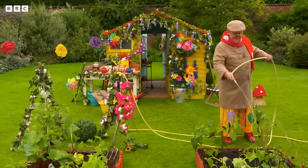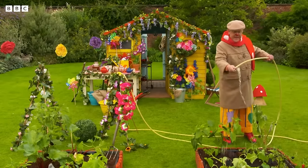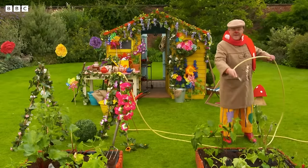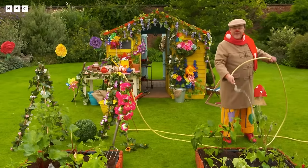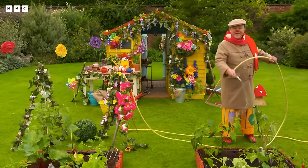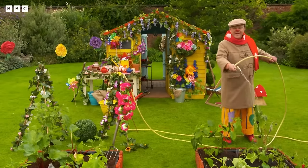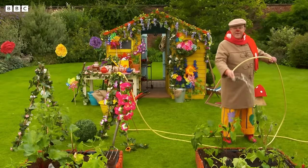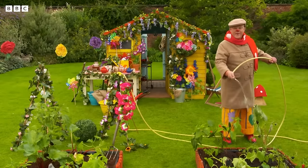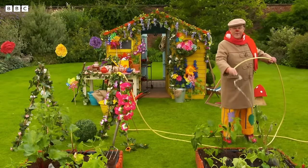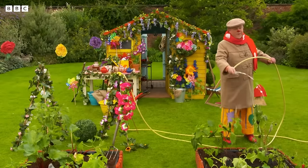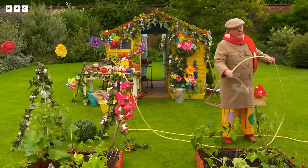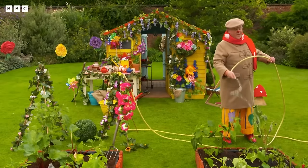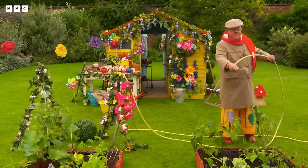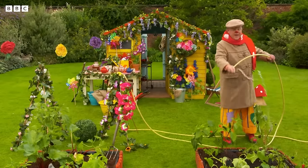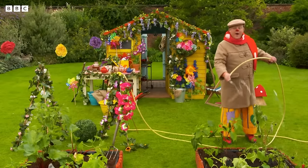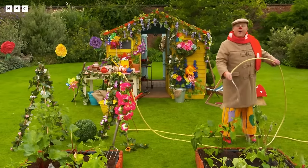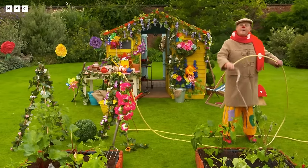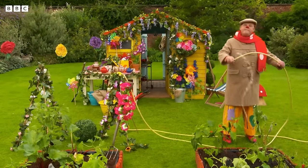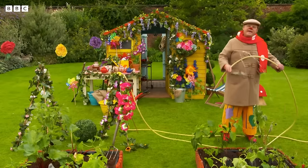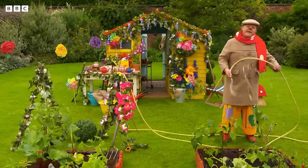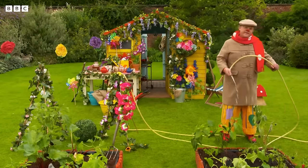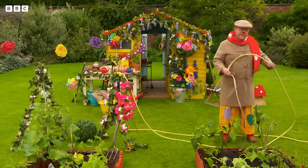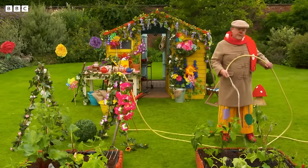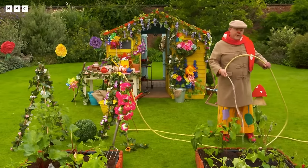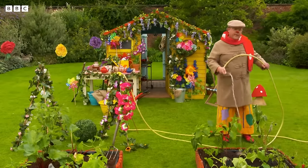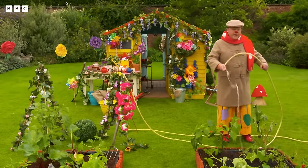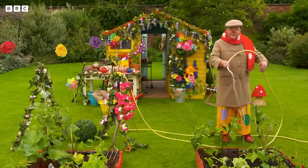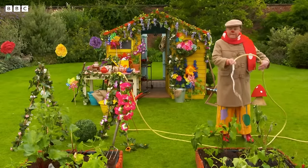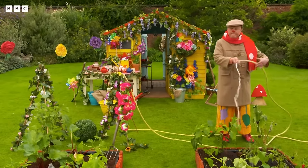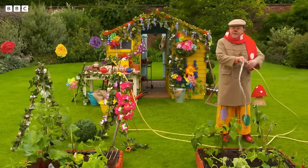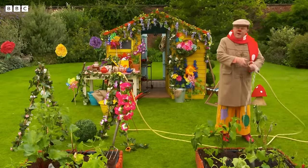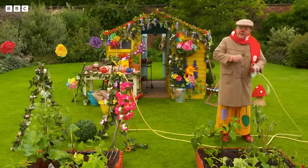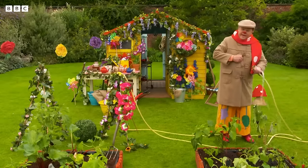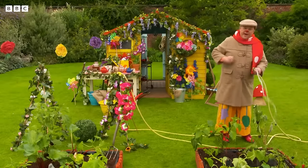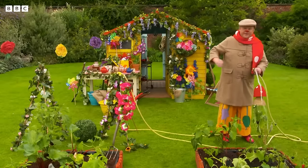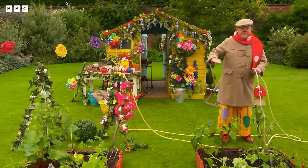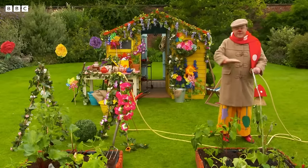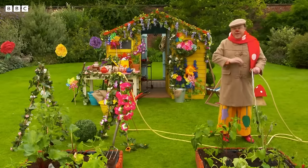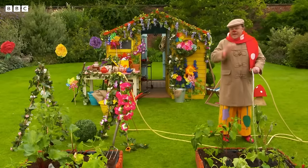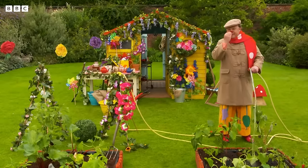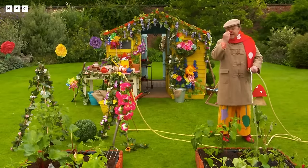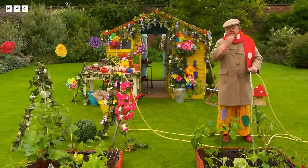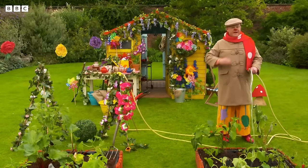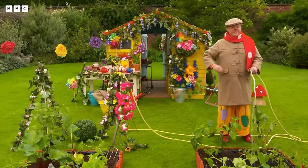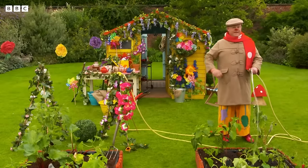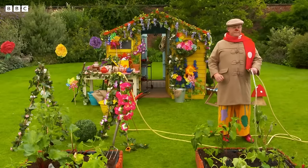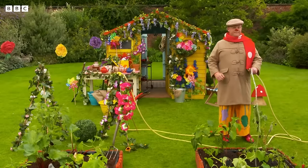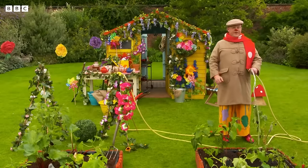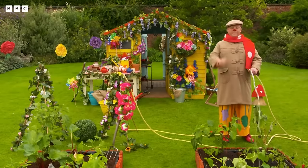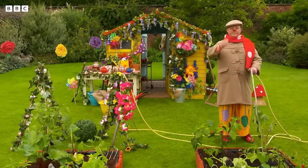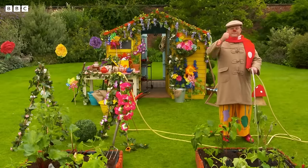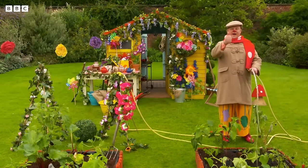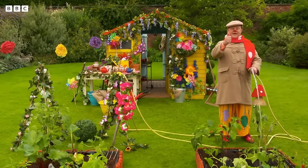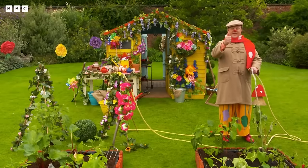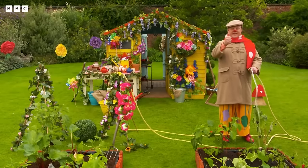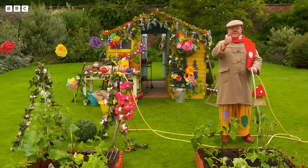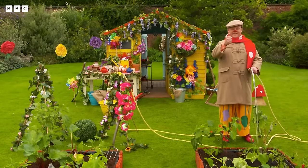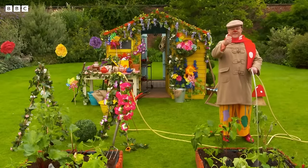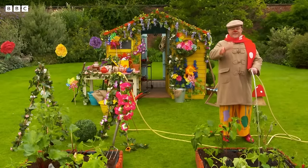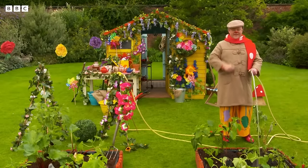Grandad Tumble? Well, I'm making sure that my garden is in tip-top tidy condition.